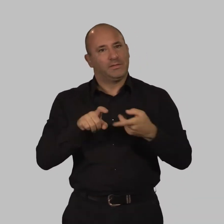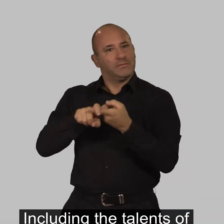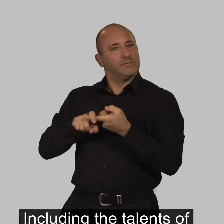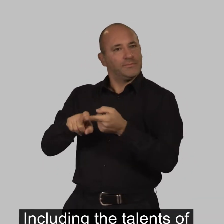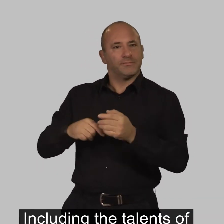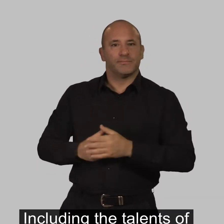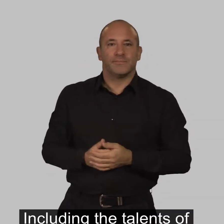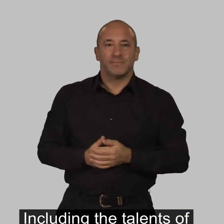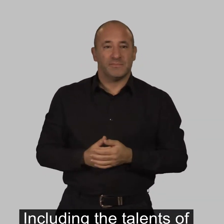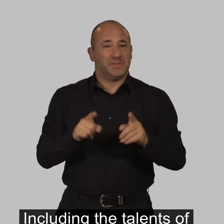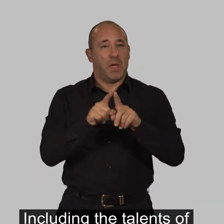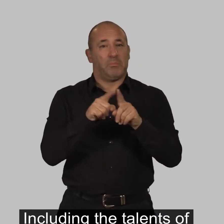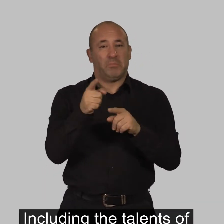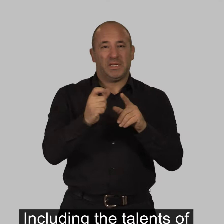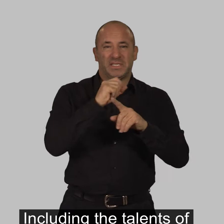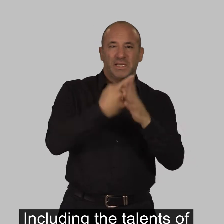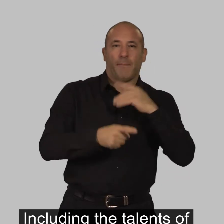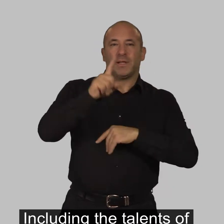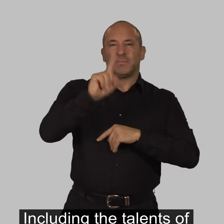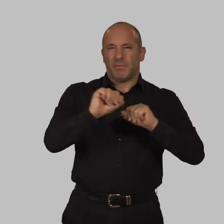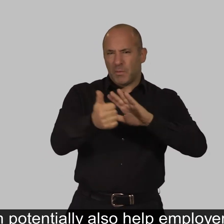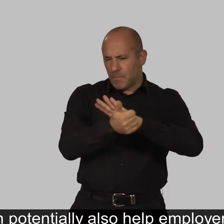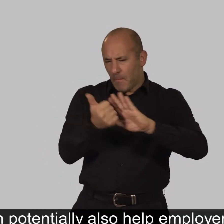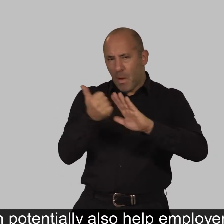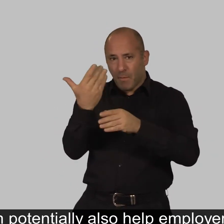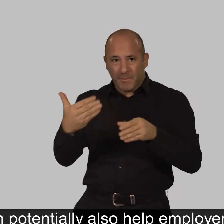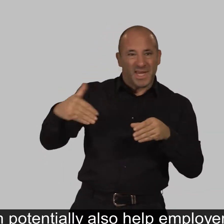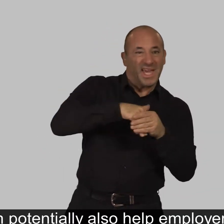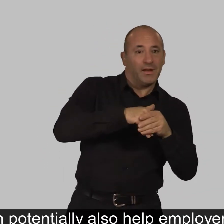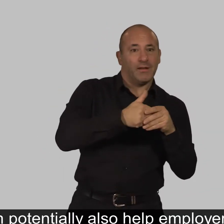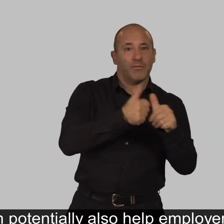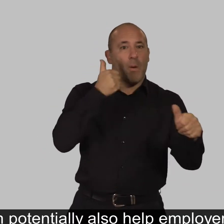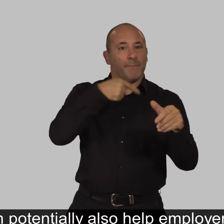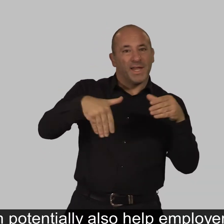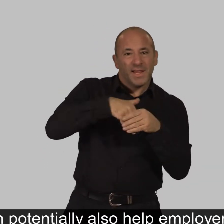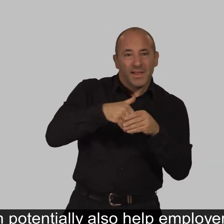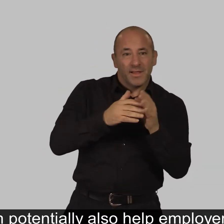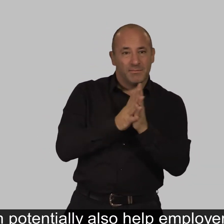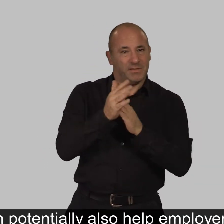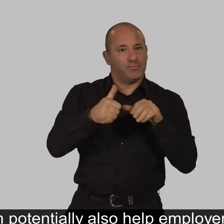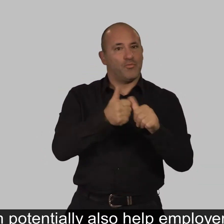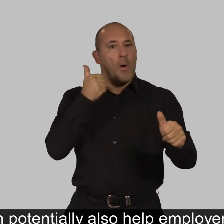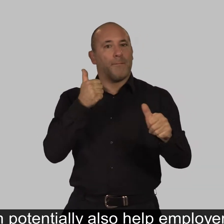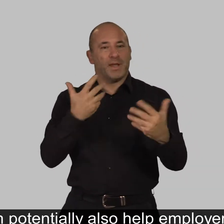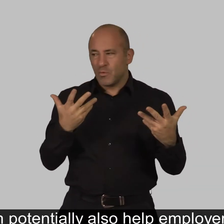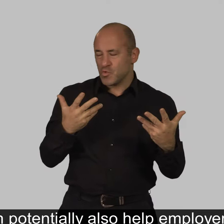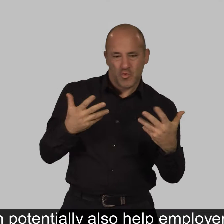Including the talents of disabled people in the workforce can potentially also help employers to be more competitive